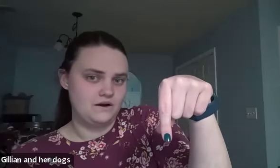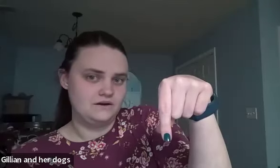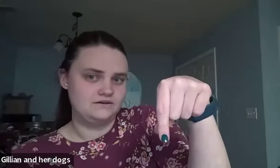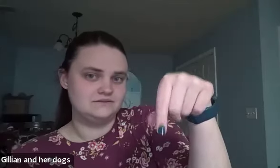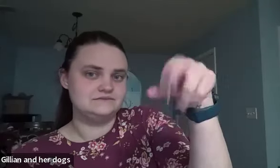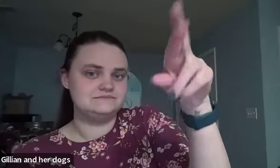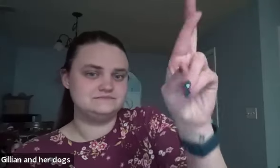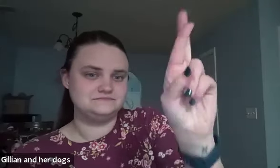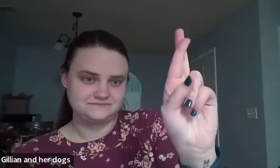R.